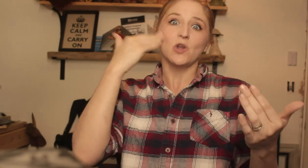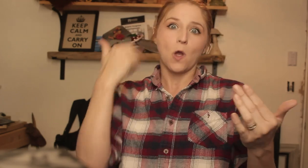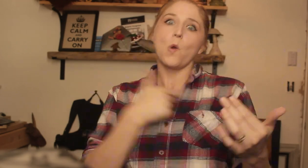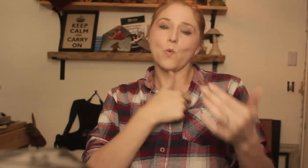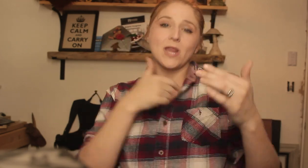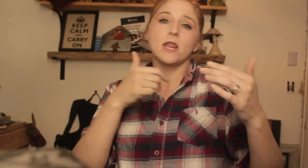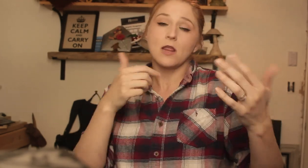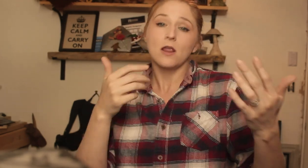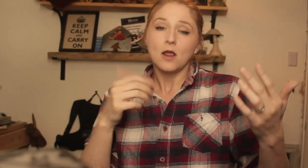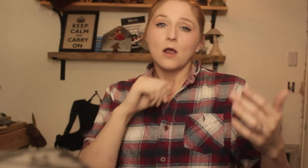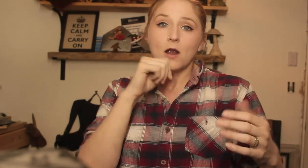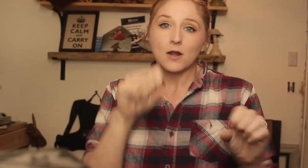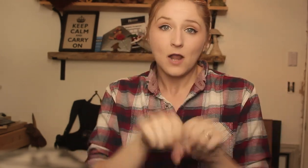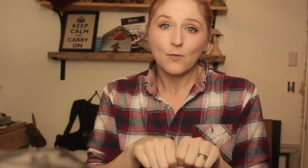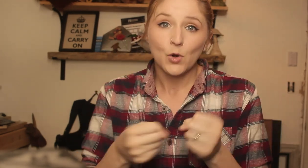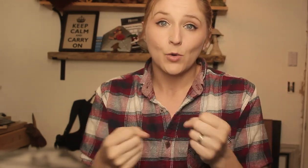know we are not broken.